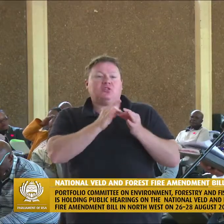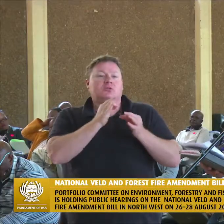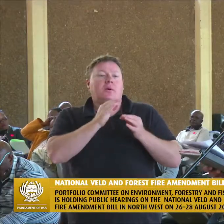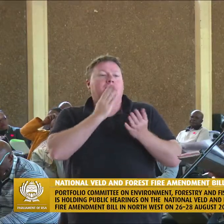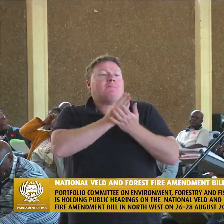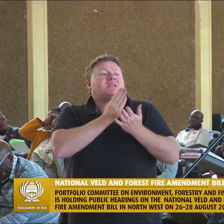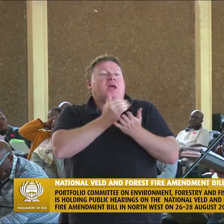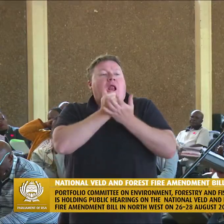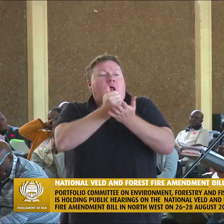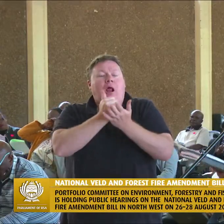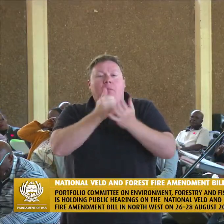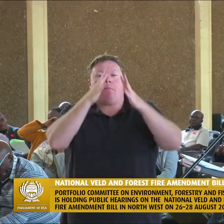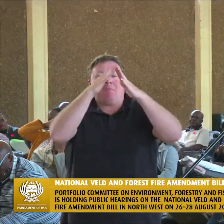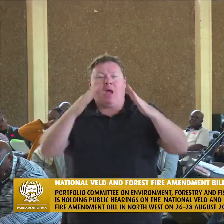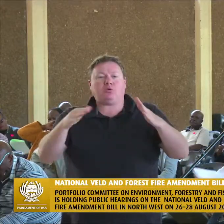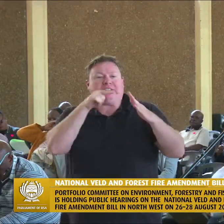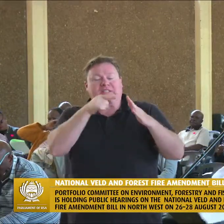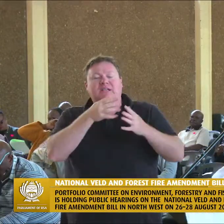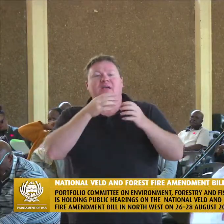no more